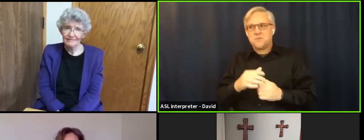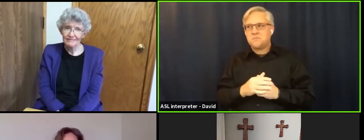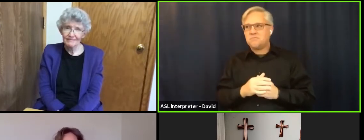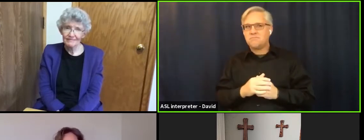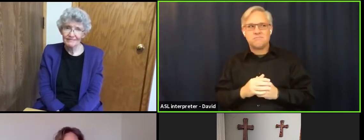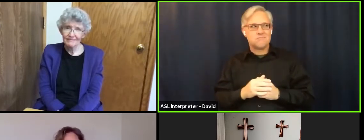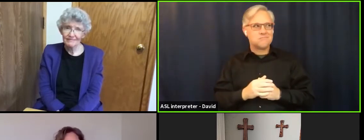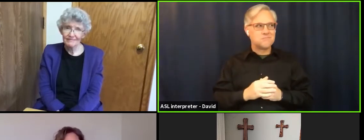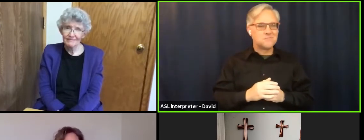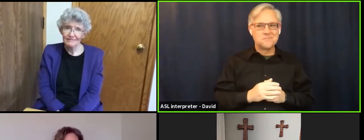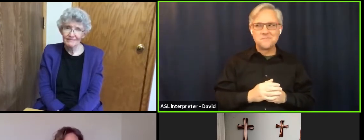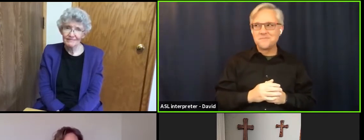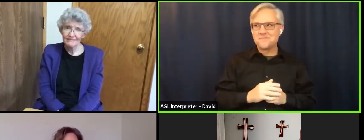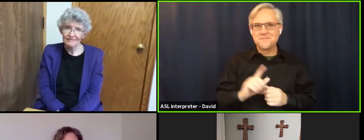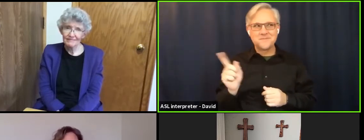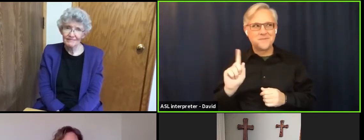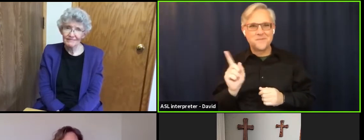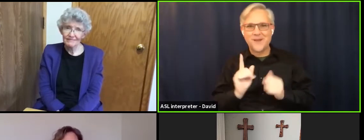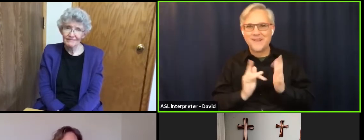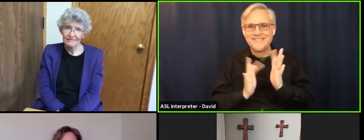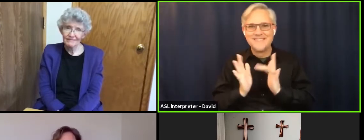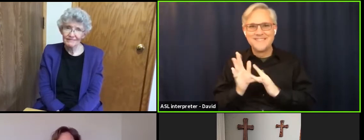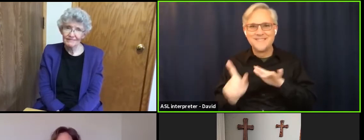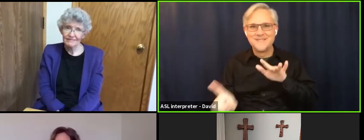Where is Jesus showing up?